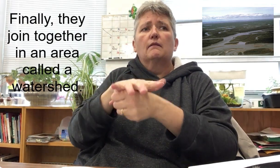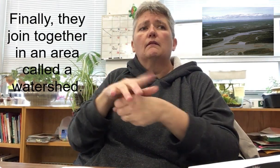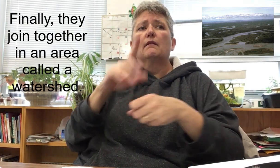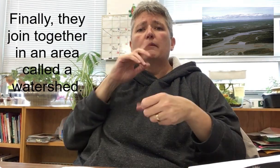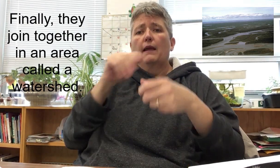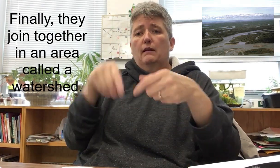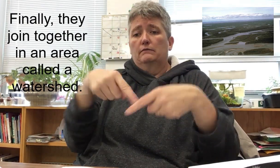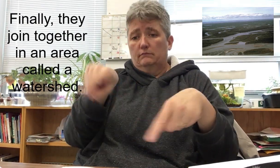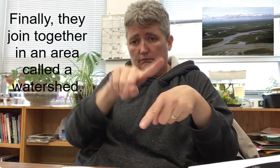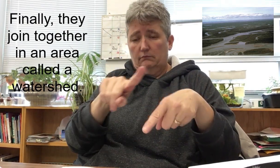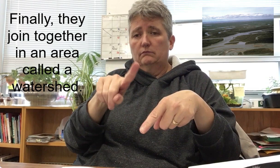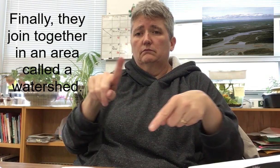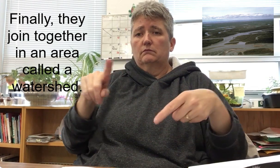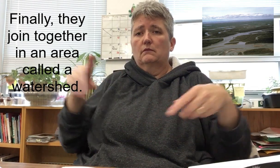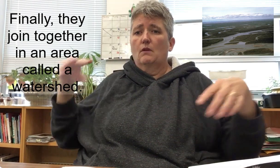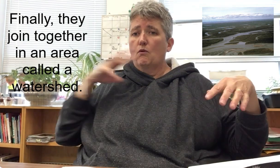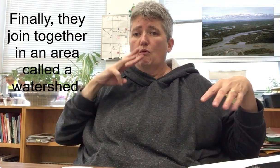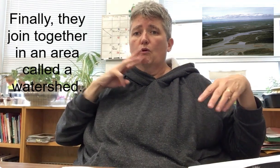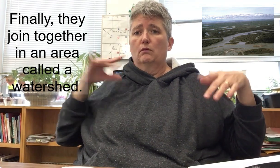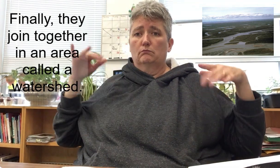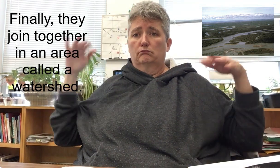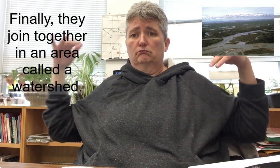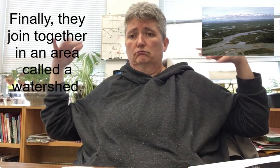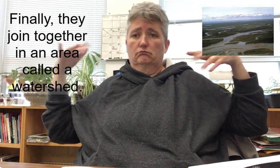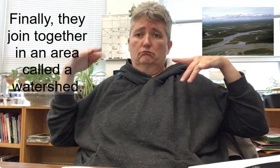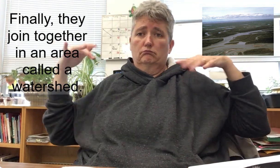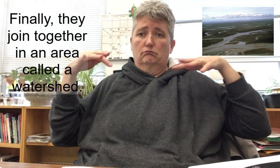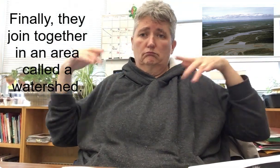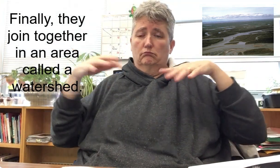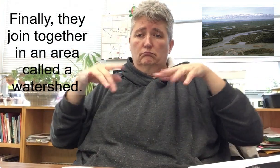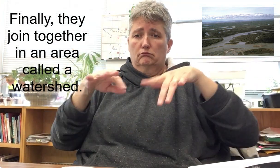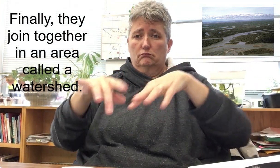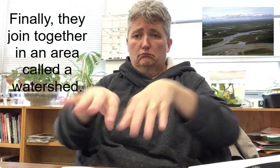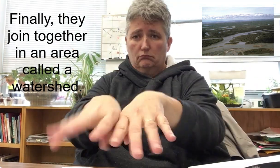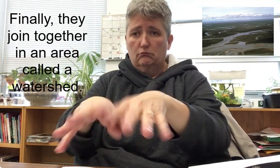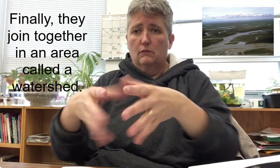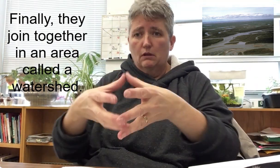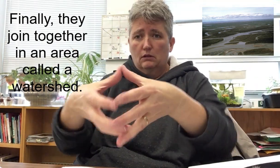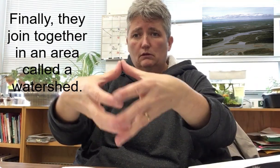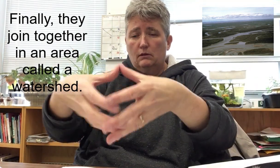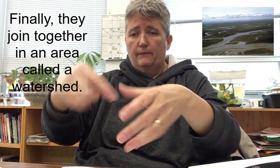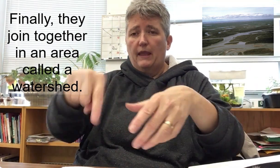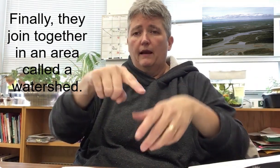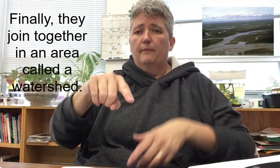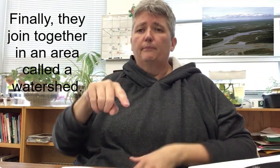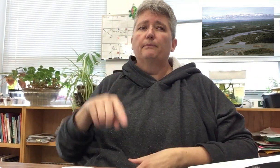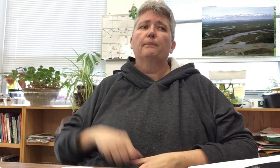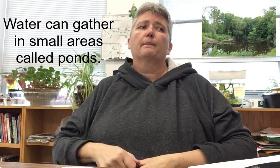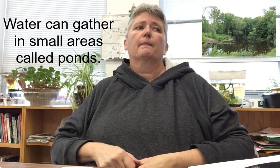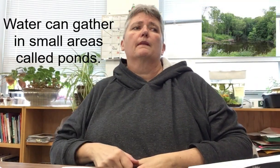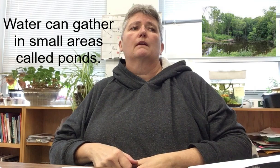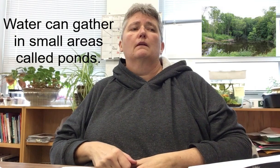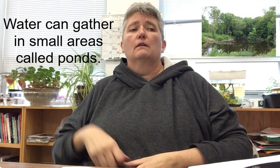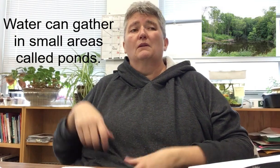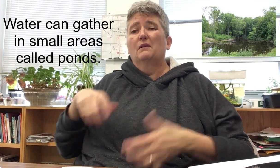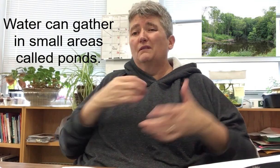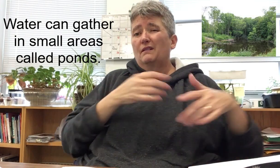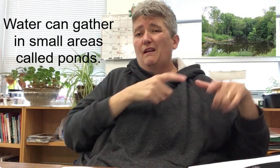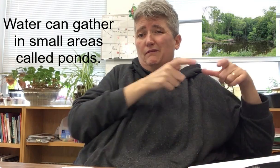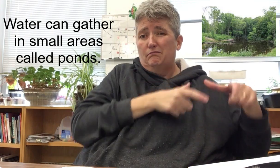or all of those bits and pieces of water, rain and stuff goes to one area. There's different kinds of standing water.